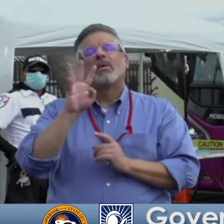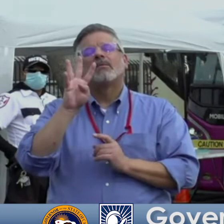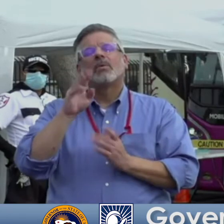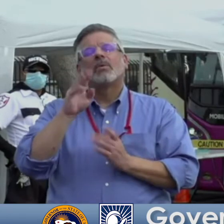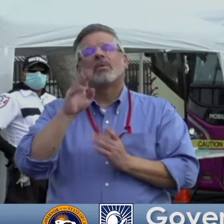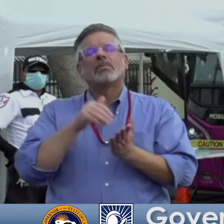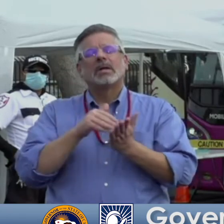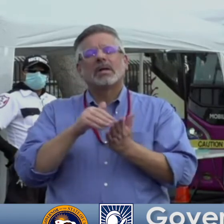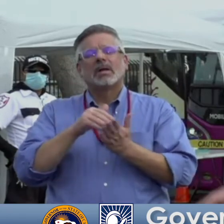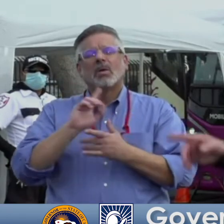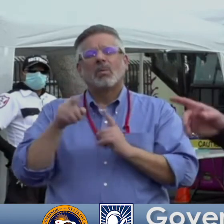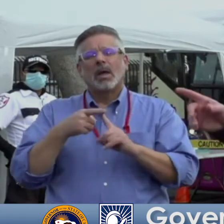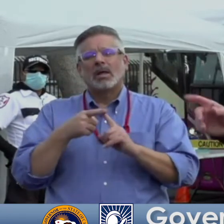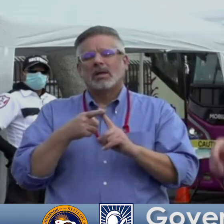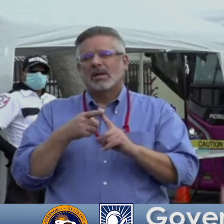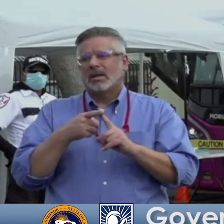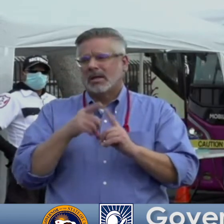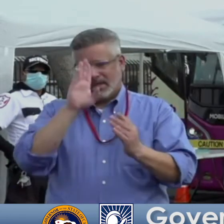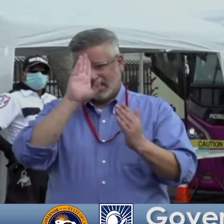Oh,